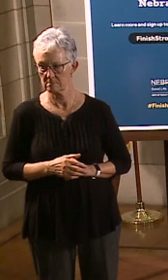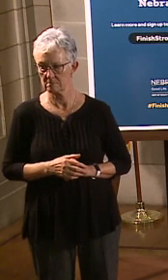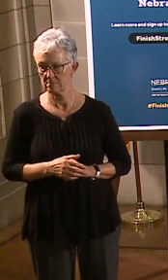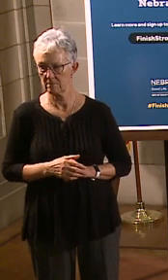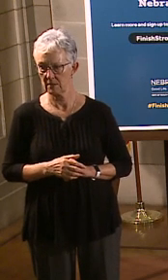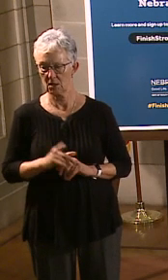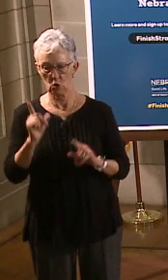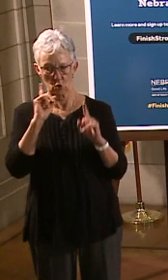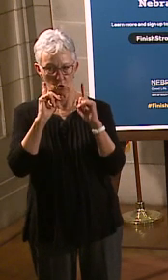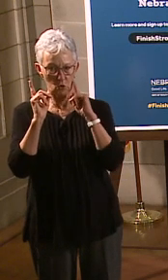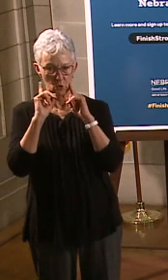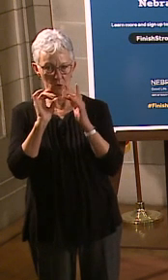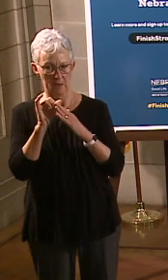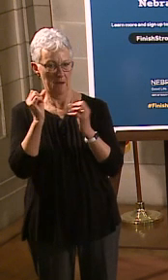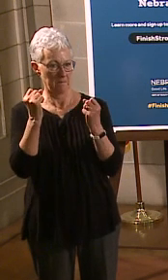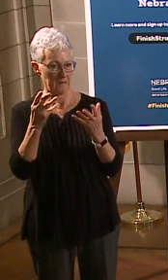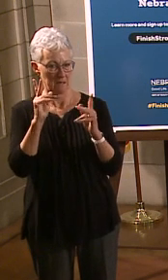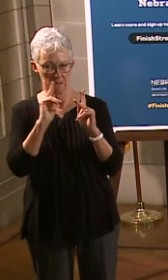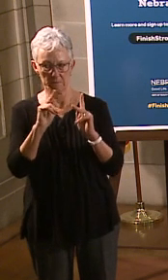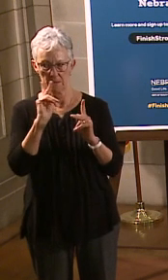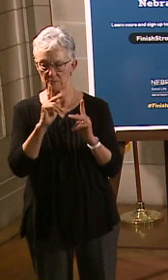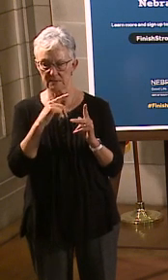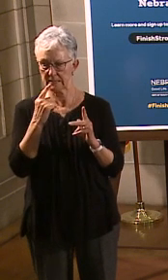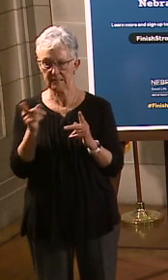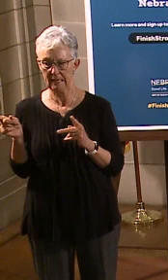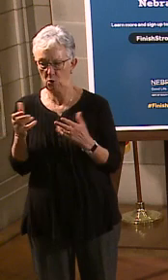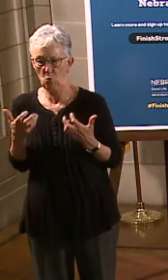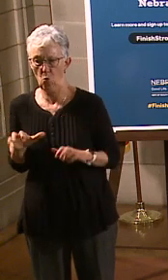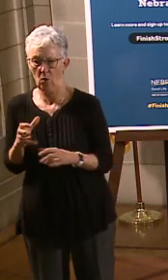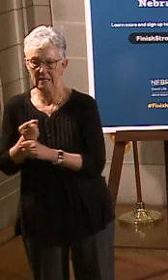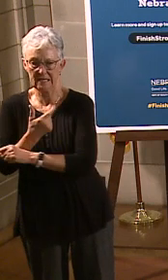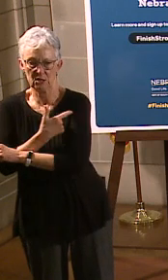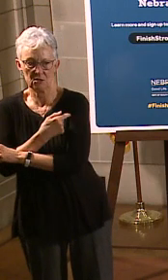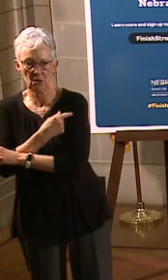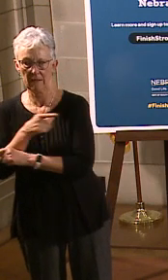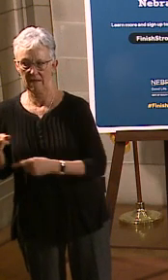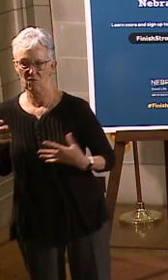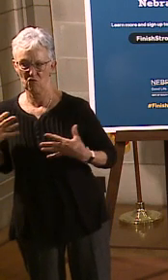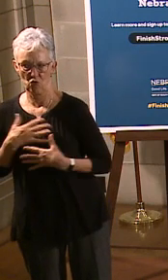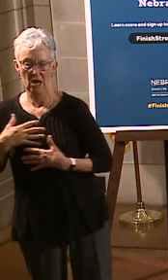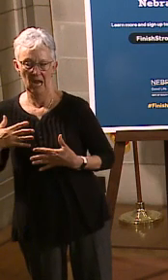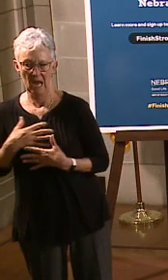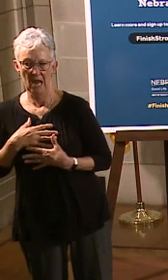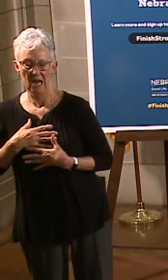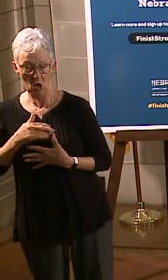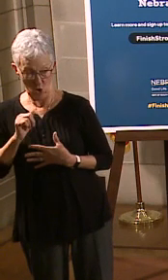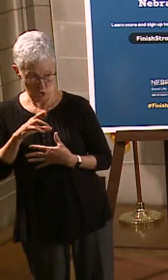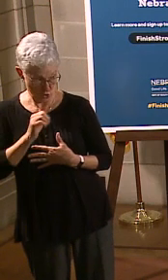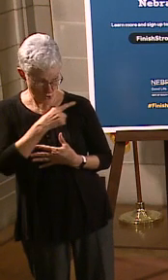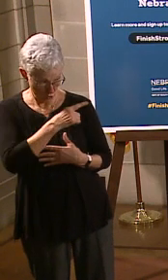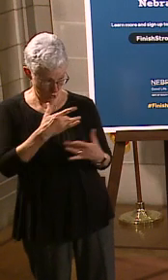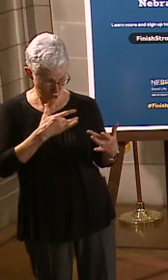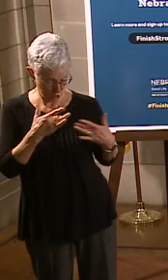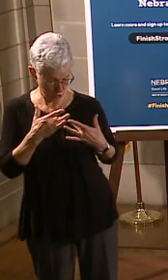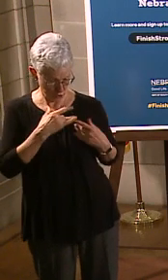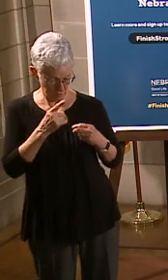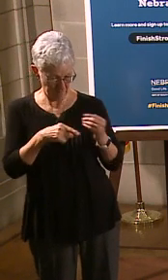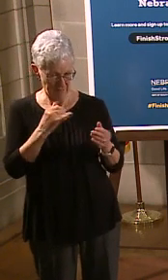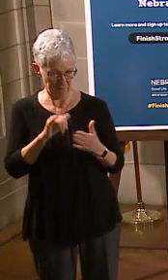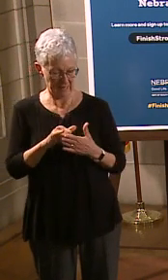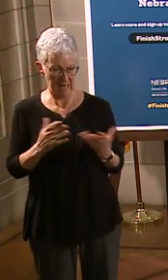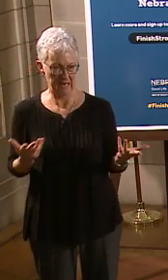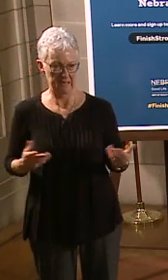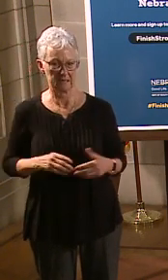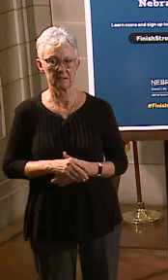departments have said they're worried that not enough of their residents want it. Are you concerned about this? And what would you say to those who don't want the vaccine? So